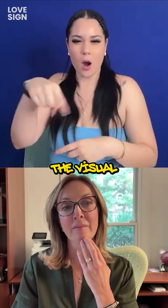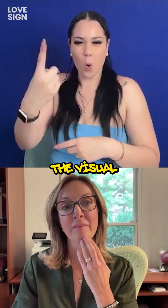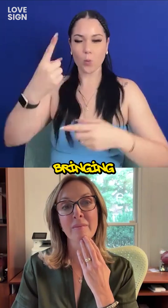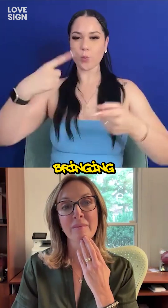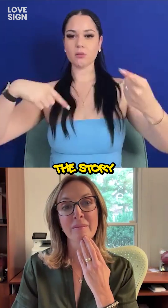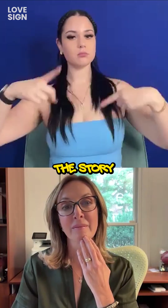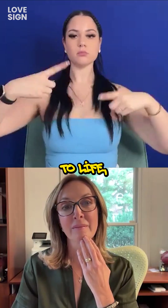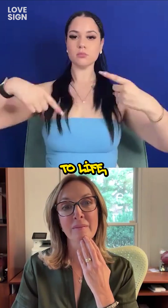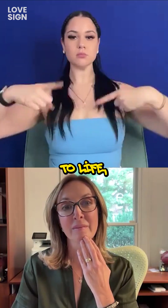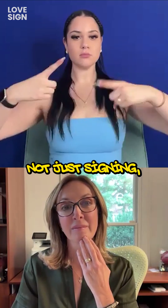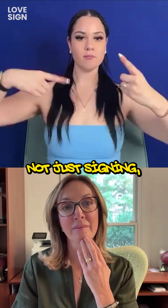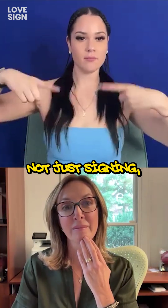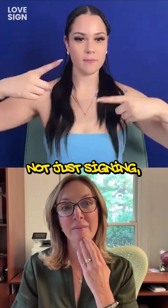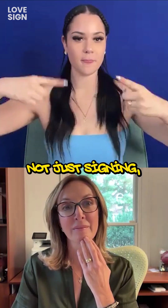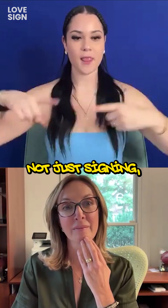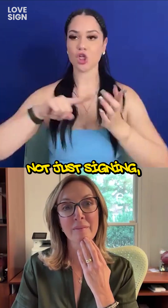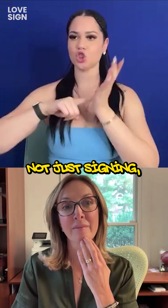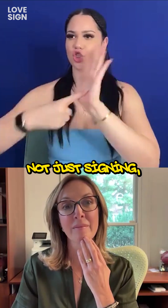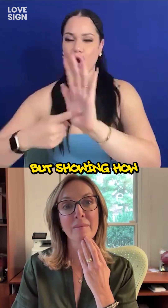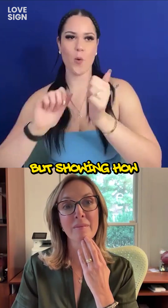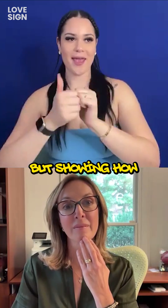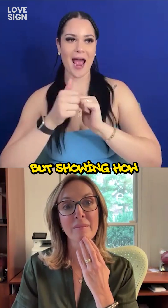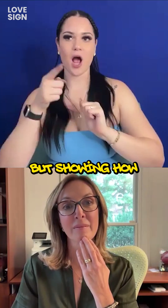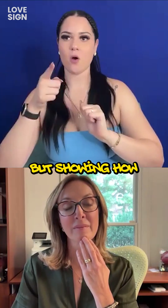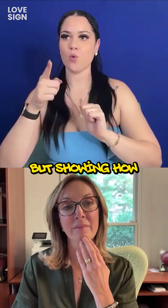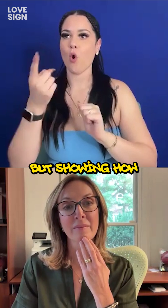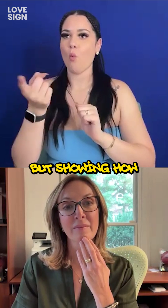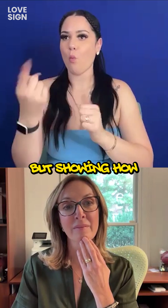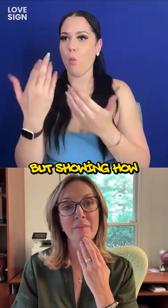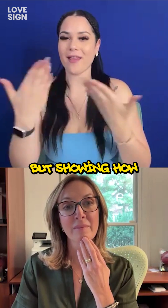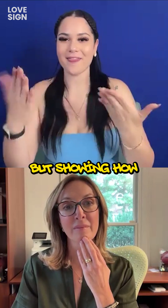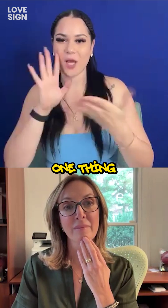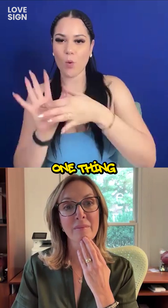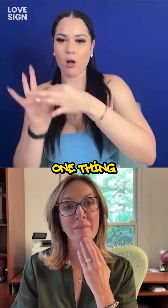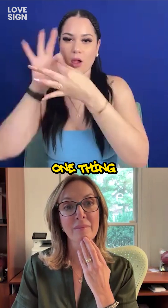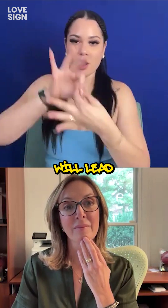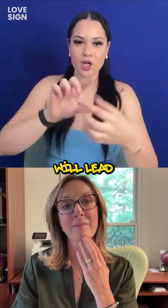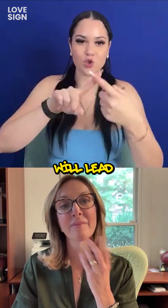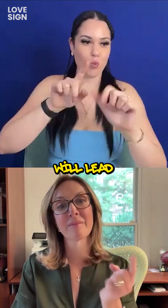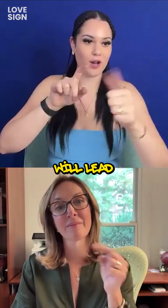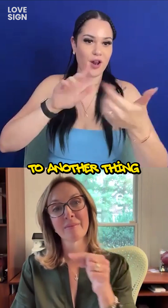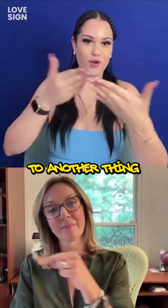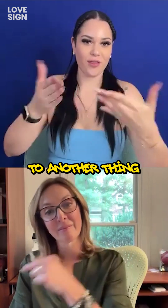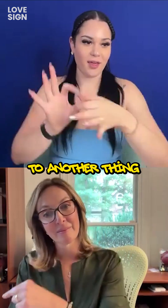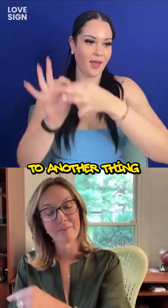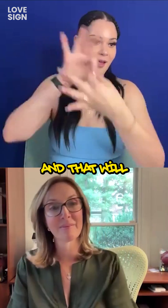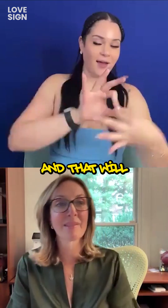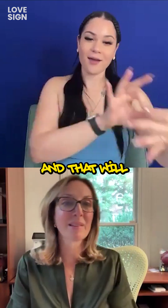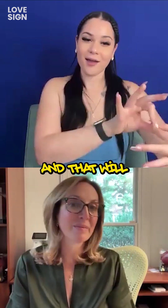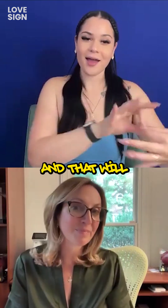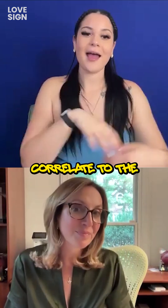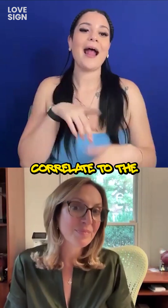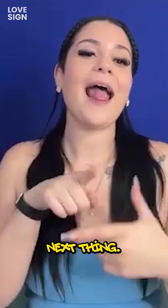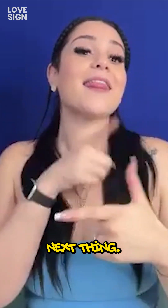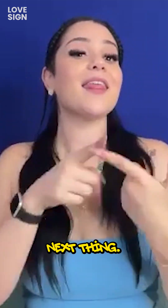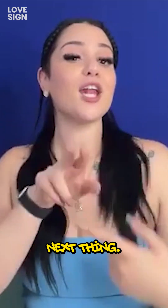the visual, bringing the story to life, not just signing, but showing how one thing will lead to another thing